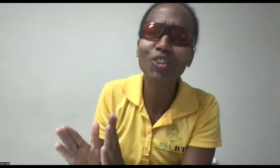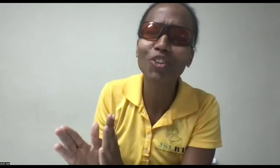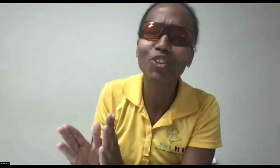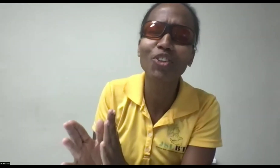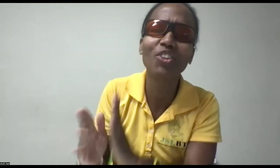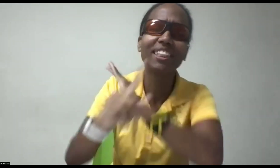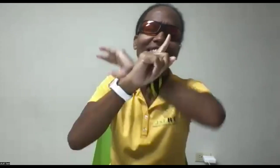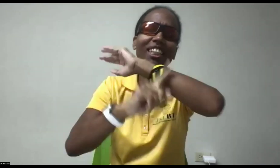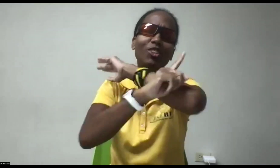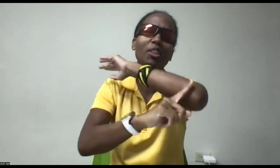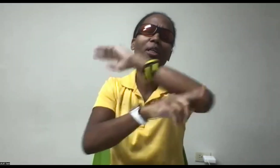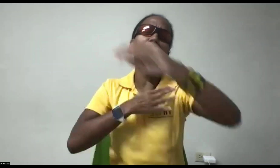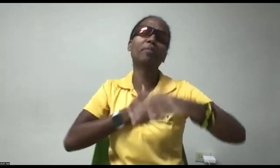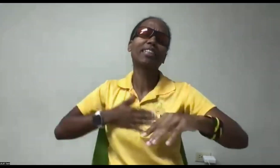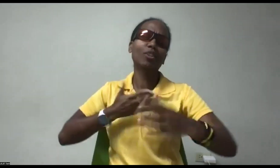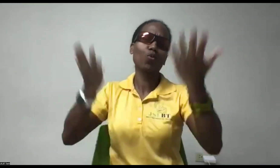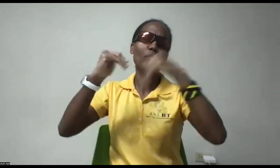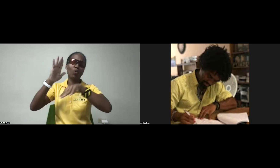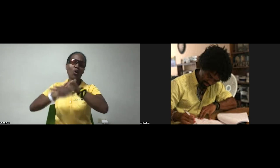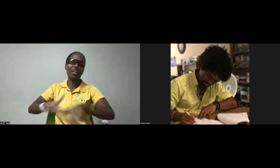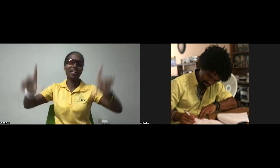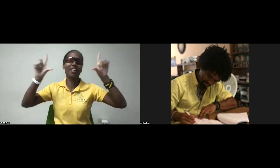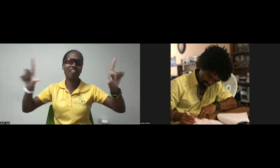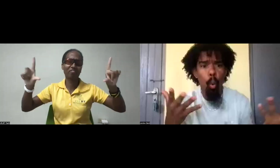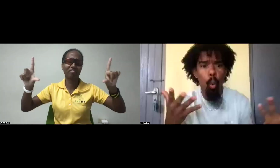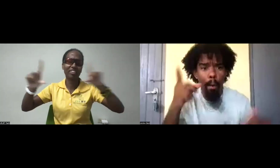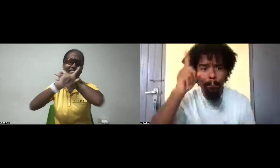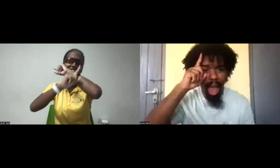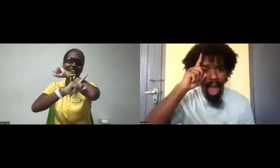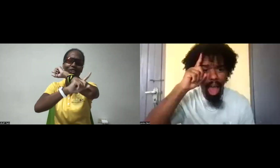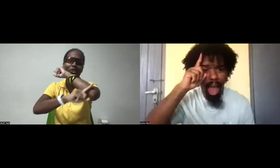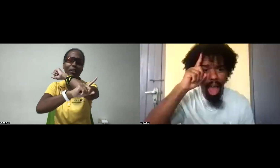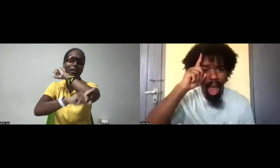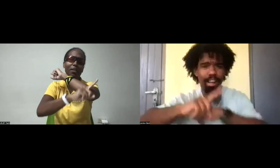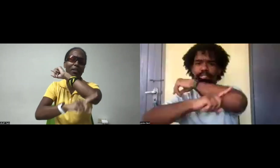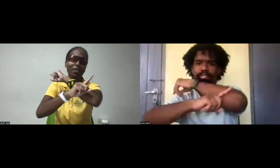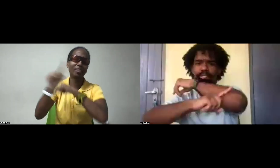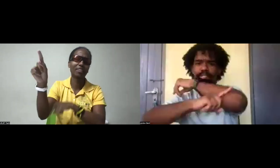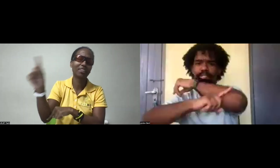We should highlight the translator. Zandria, please come on screen.